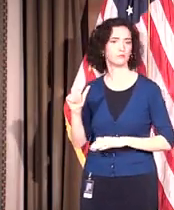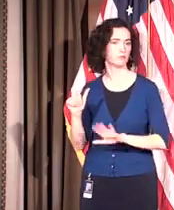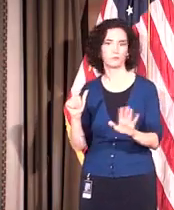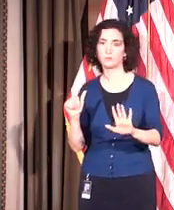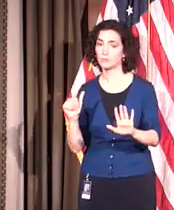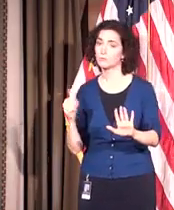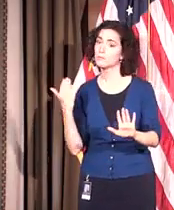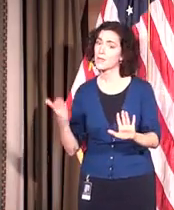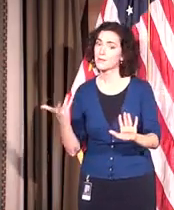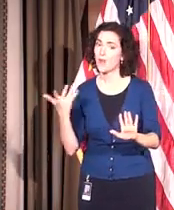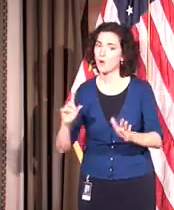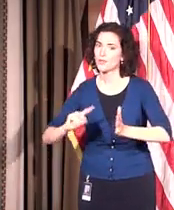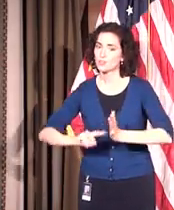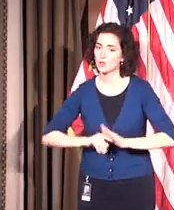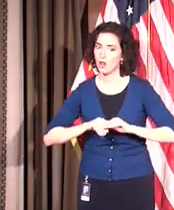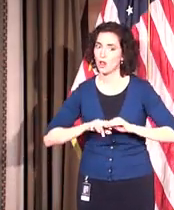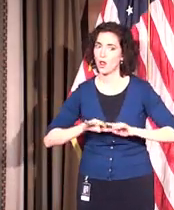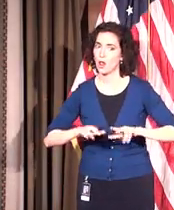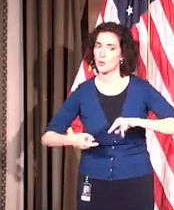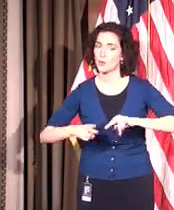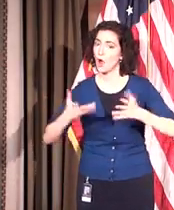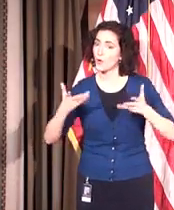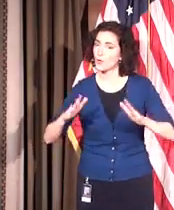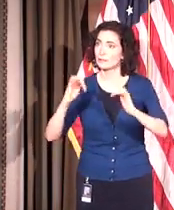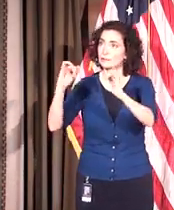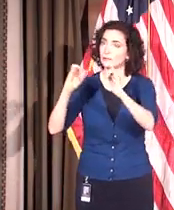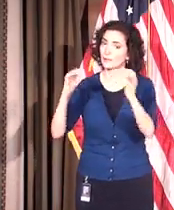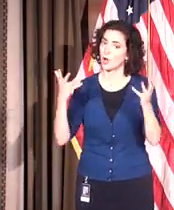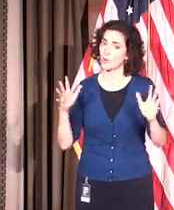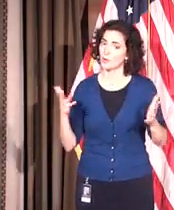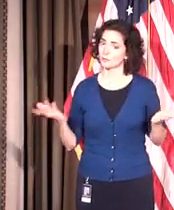happen here.